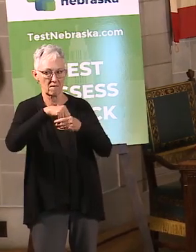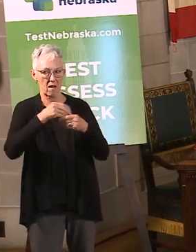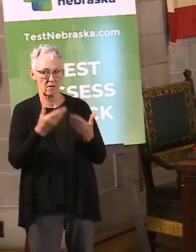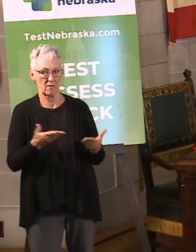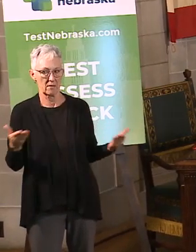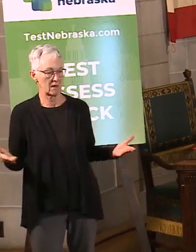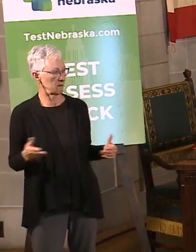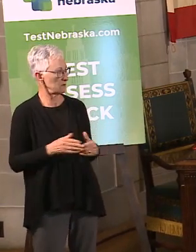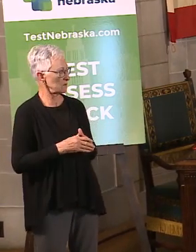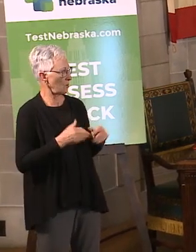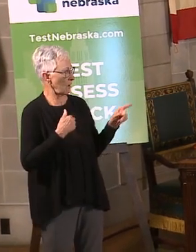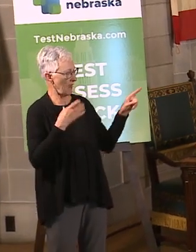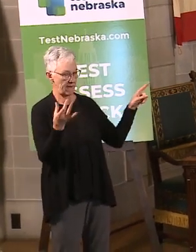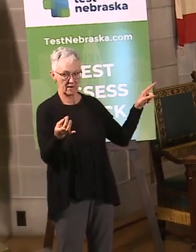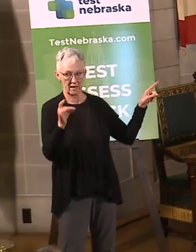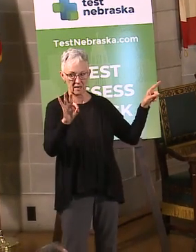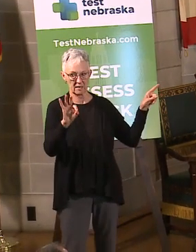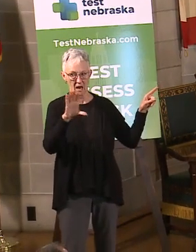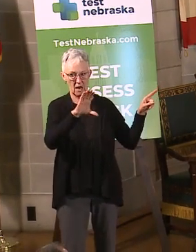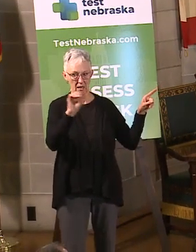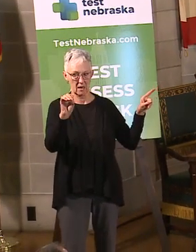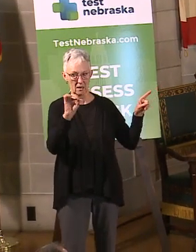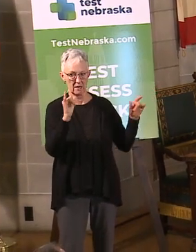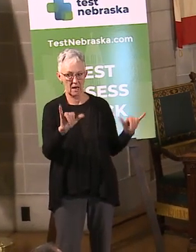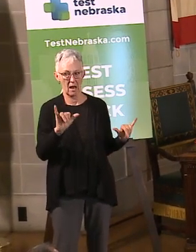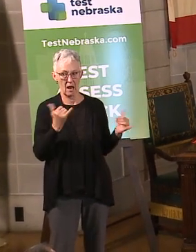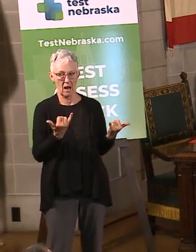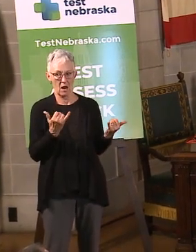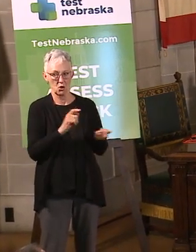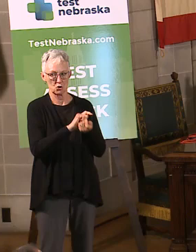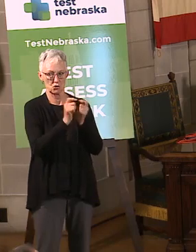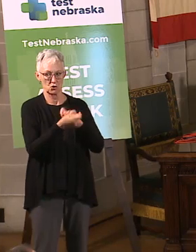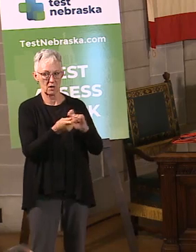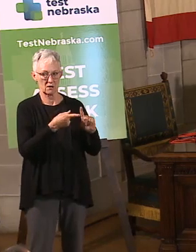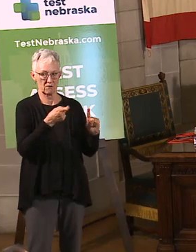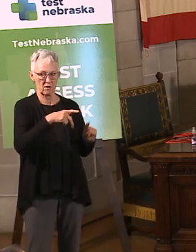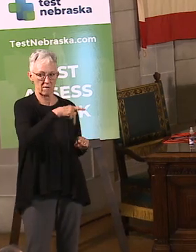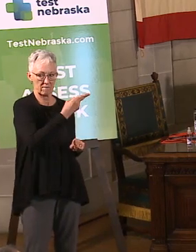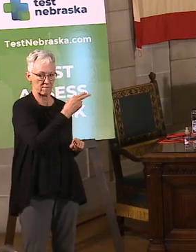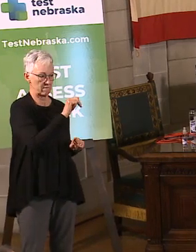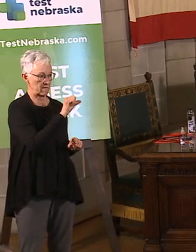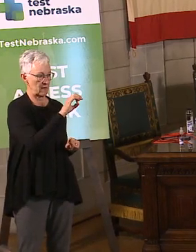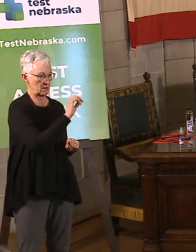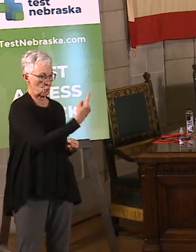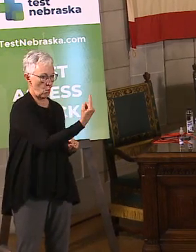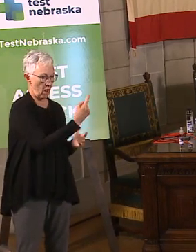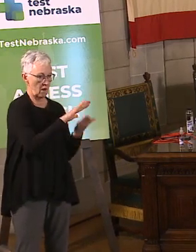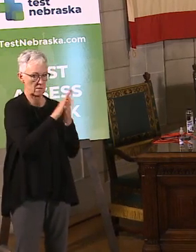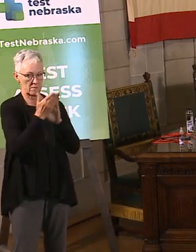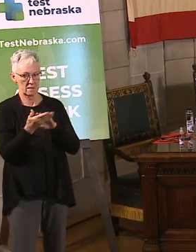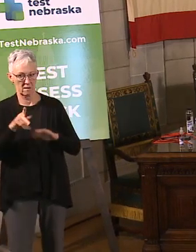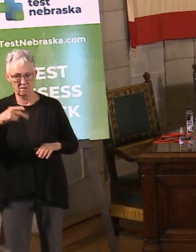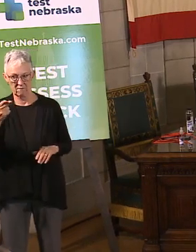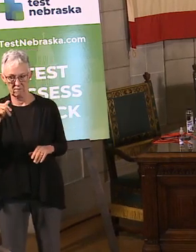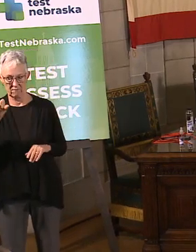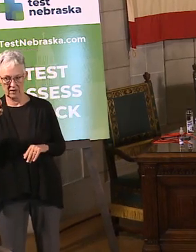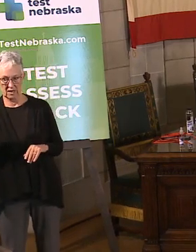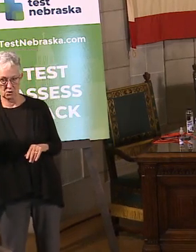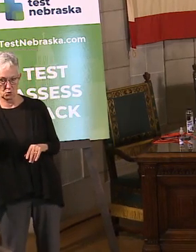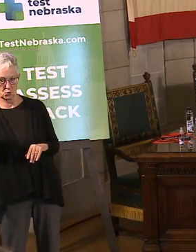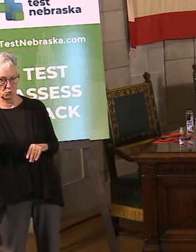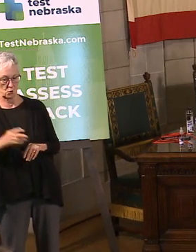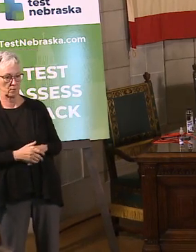now moving from phase 1 to phase 2. So we're going to loosen restrictions in these blue counties. The two